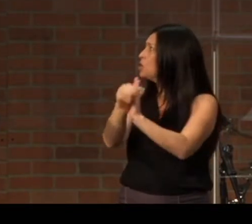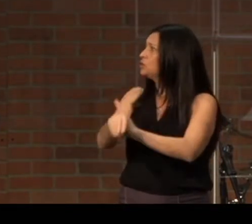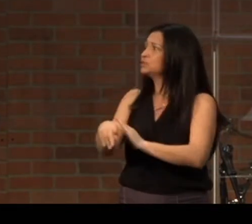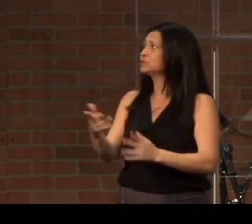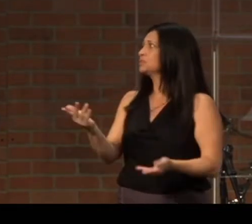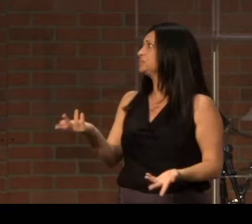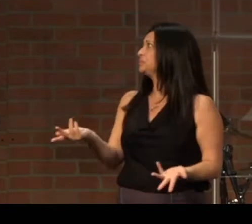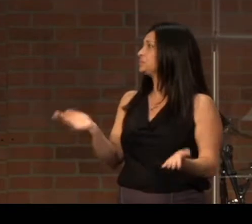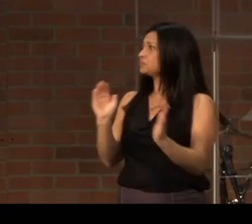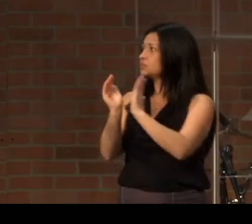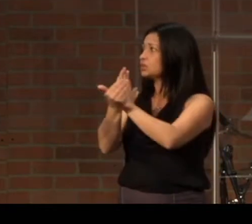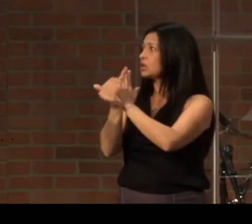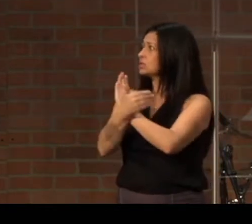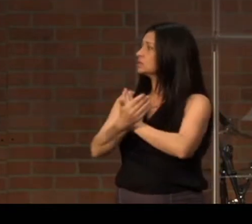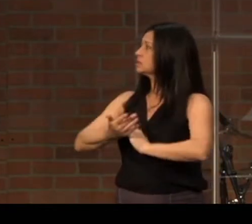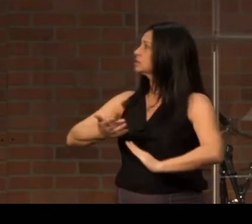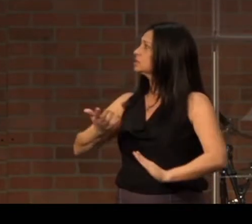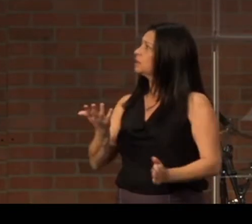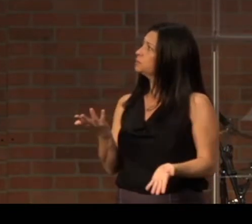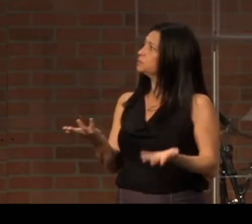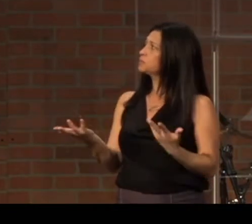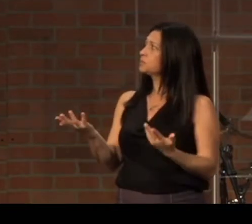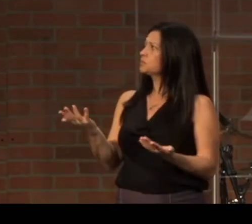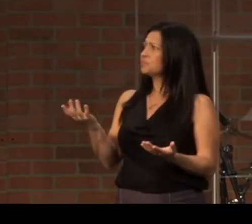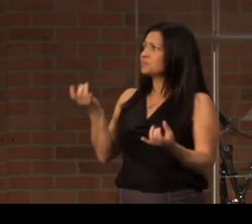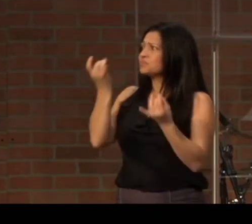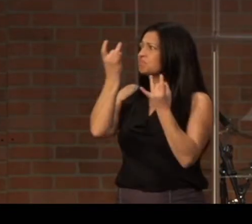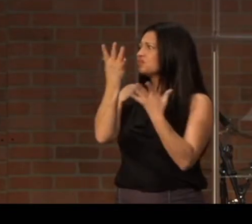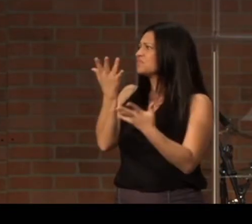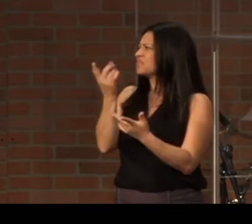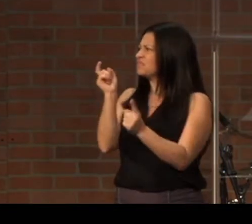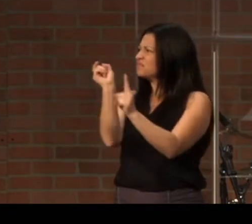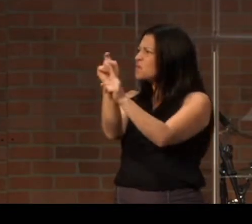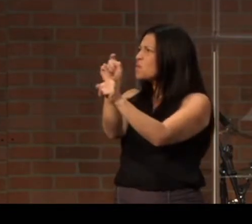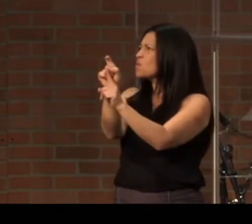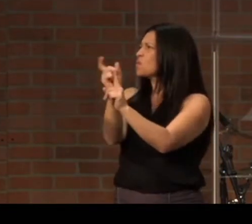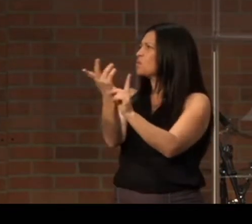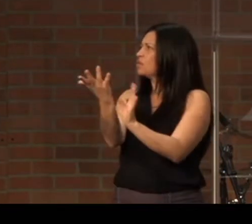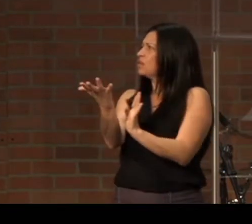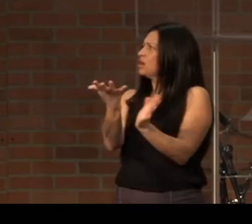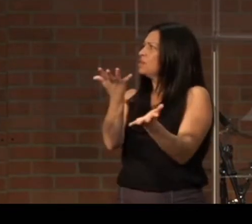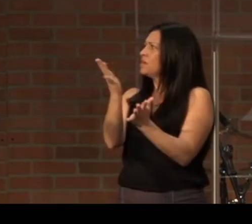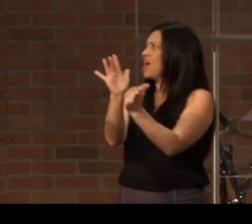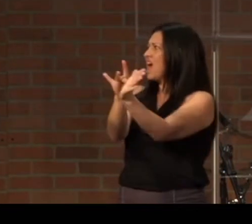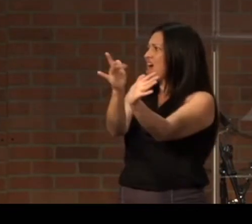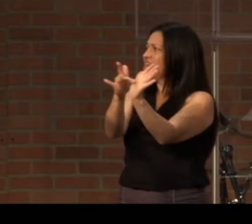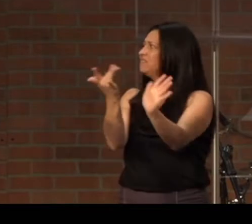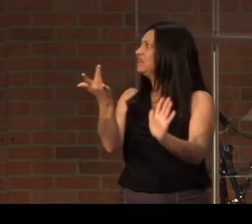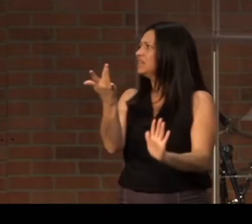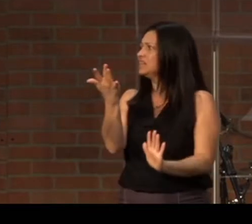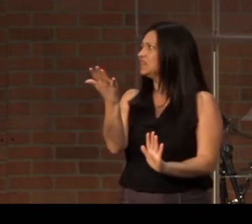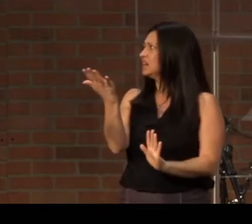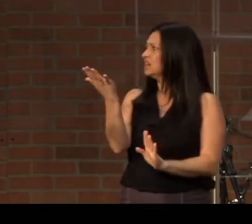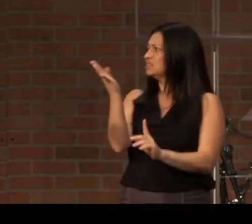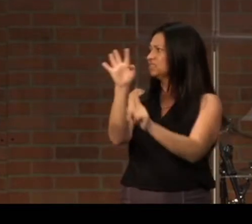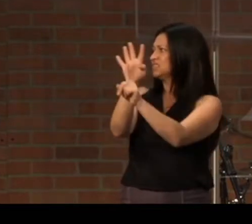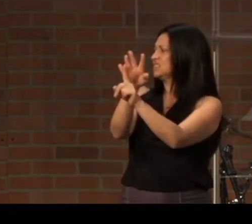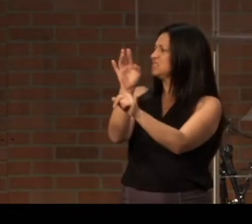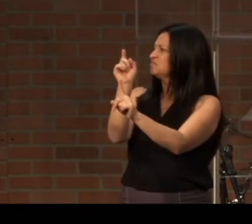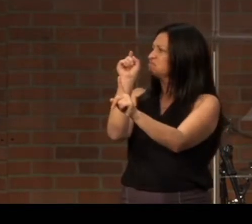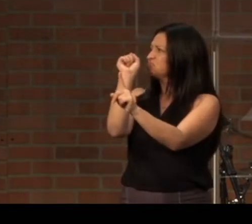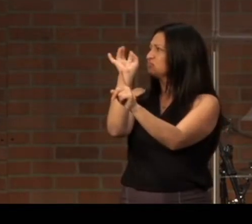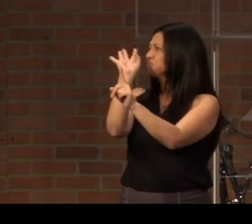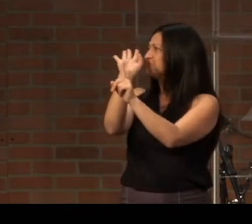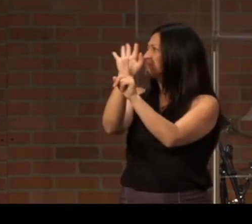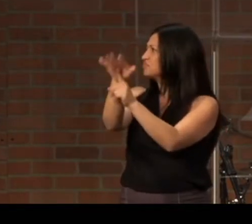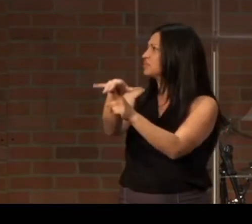wickedness, as well as deceit, sensuality, envy, slander, pride, and foolishness. All these things proceed from within and defile the man. Now